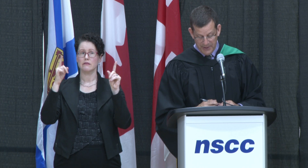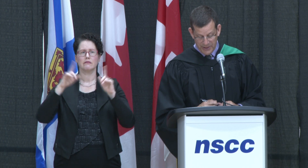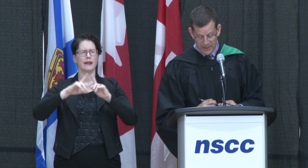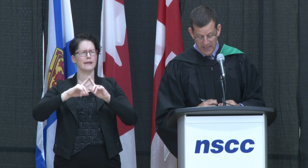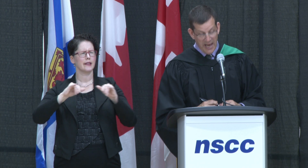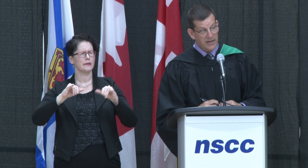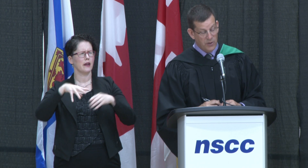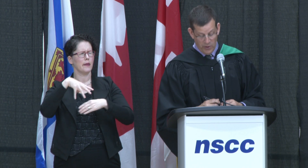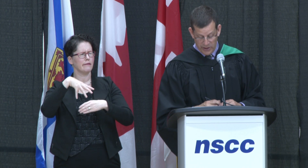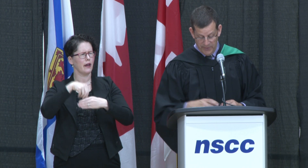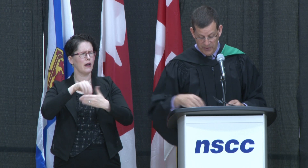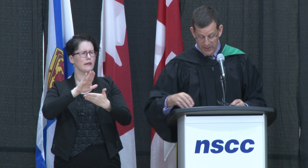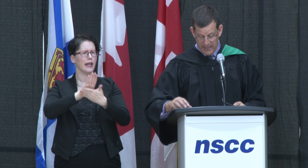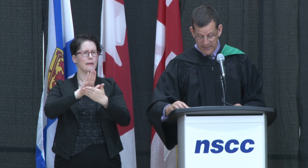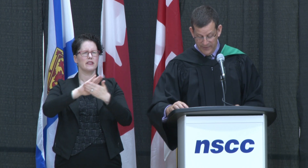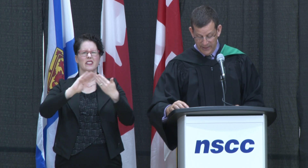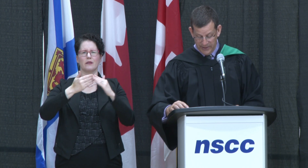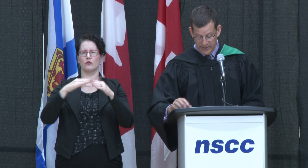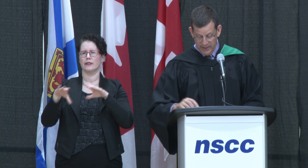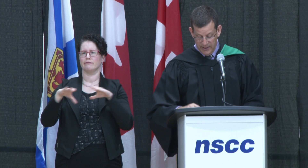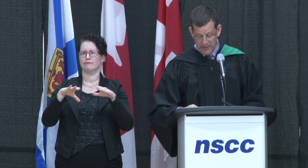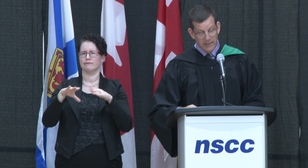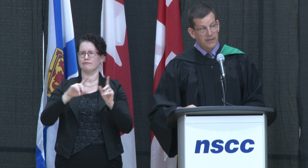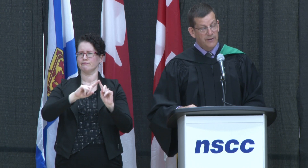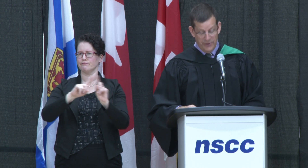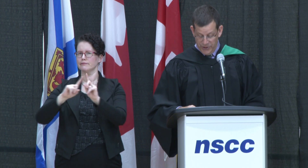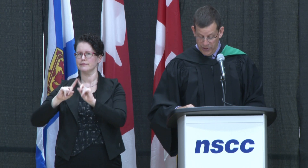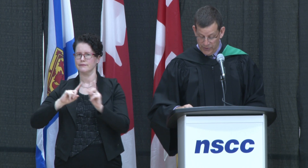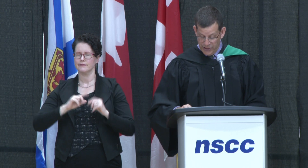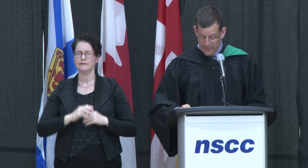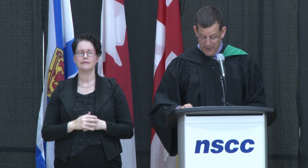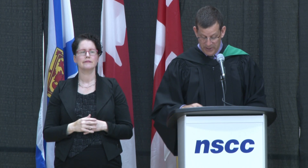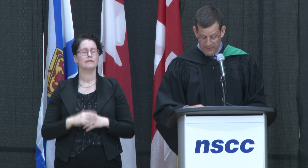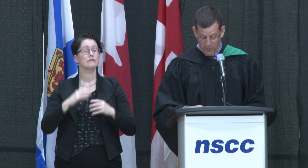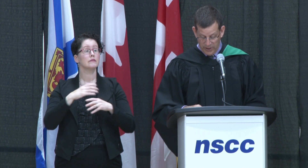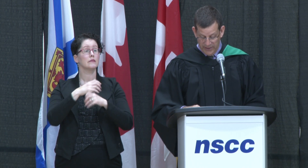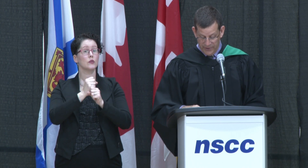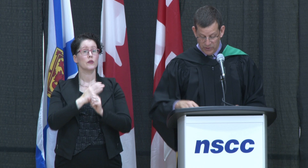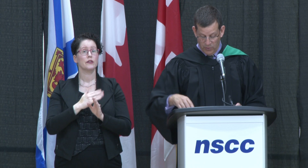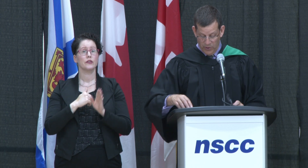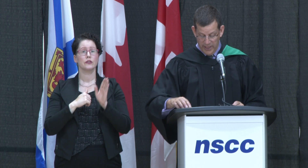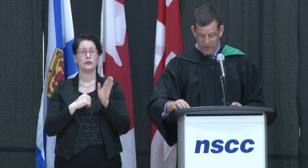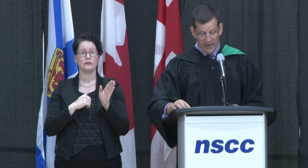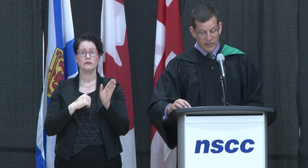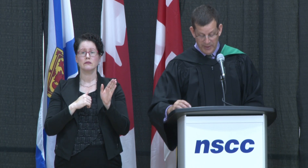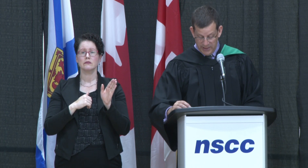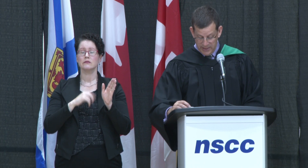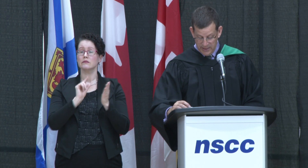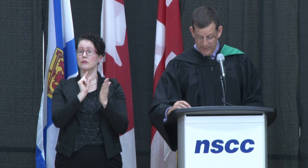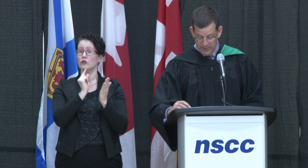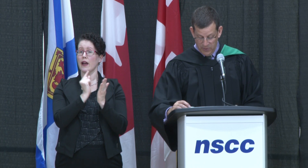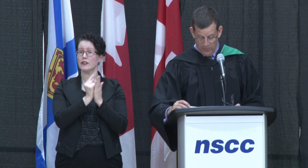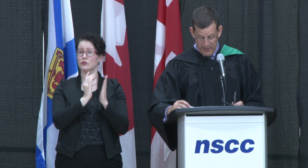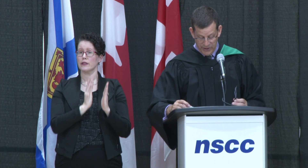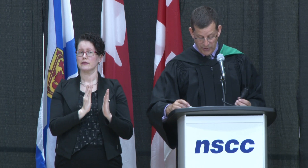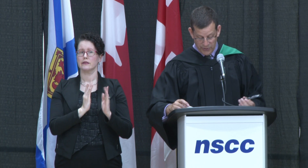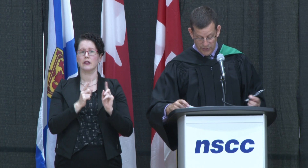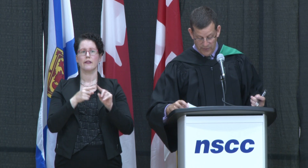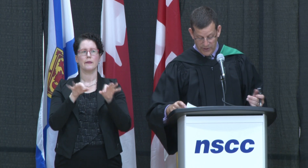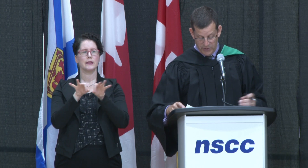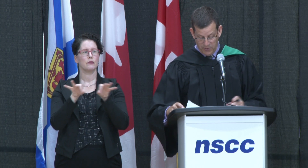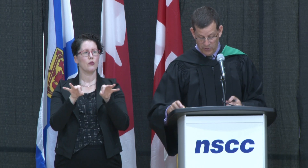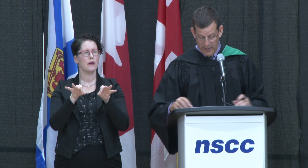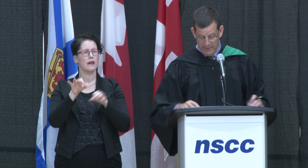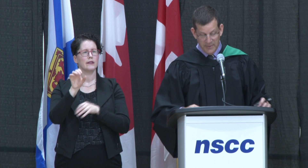to campus and/or community activities. This year's recipient of the Board of Governors Award, a graduate of the Diploma in